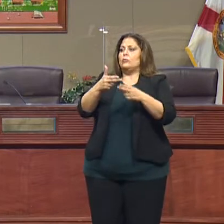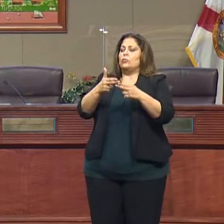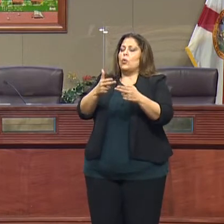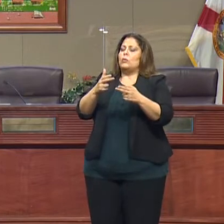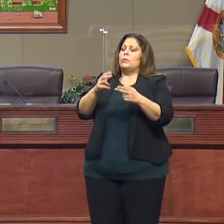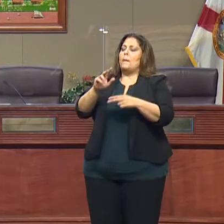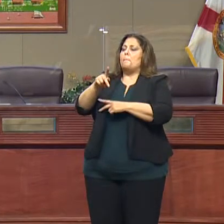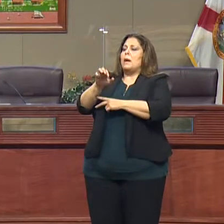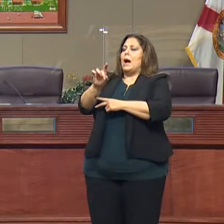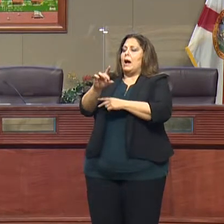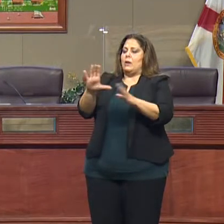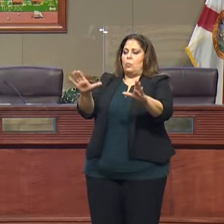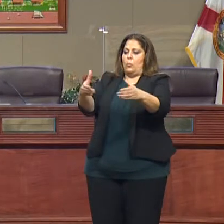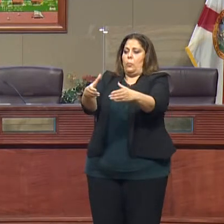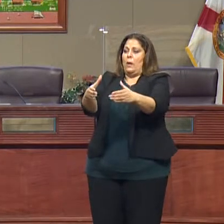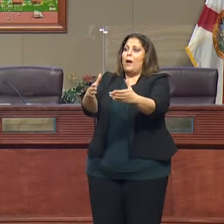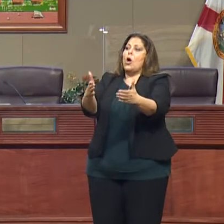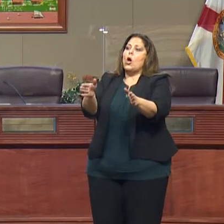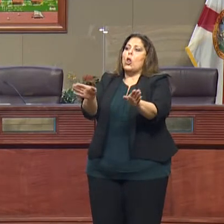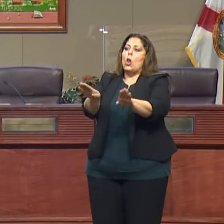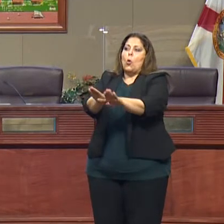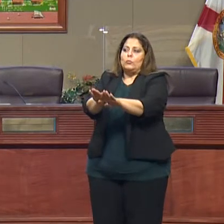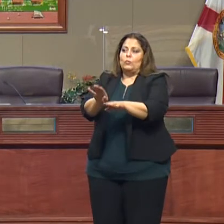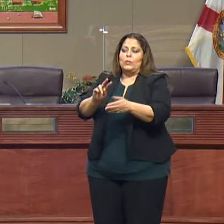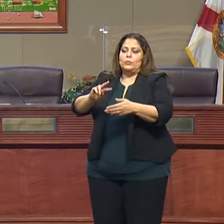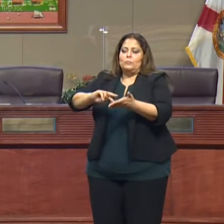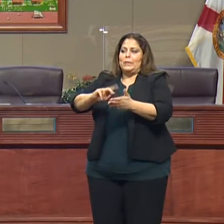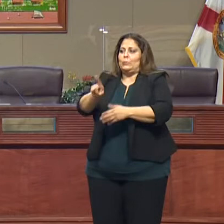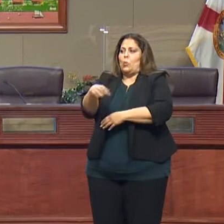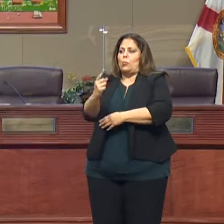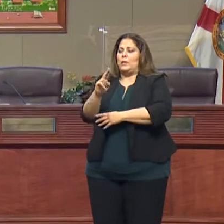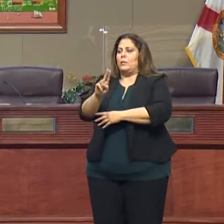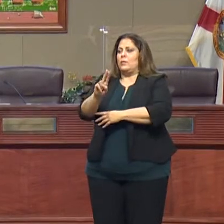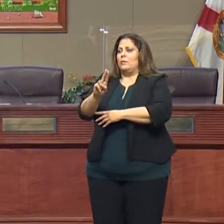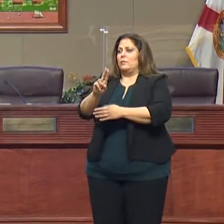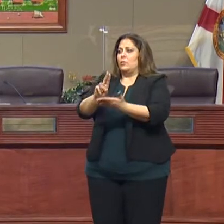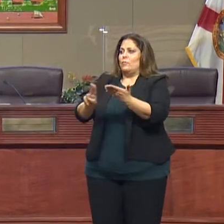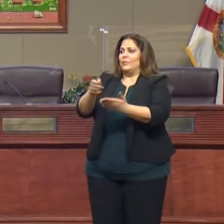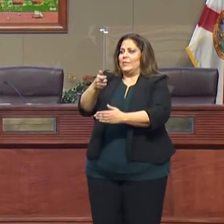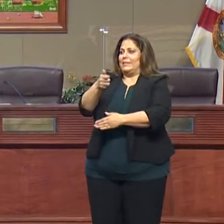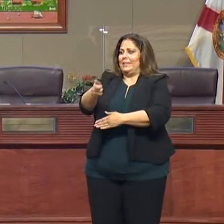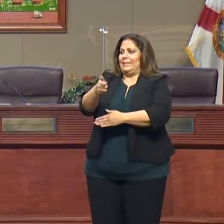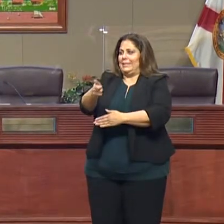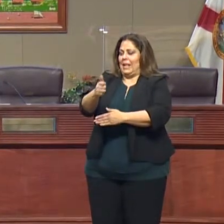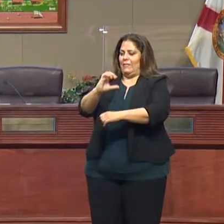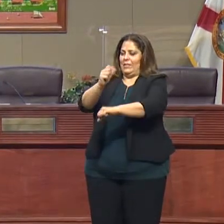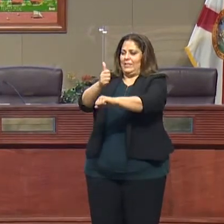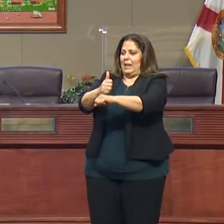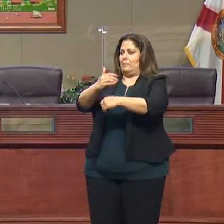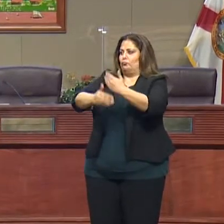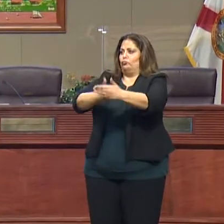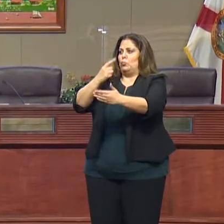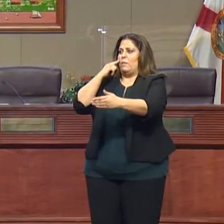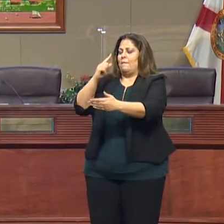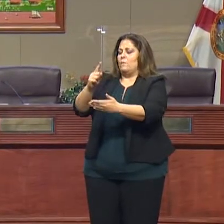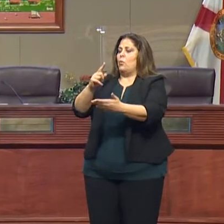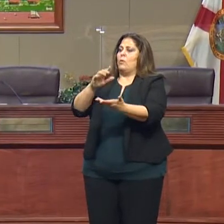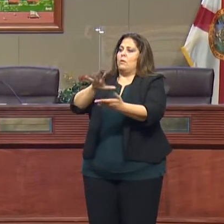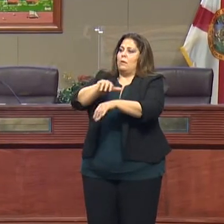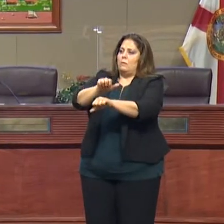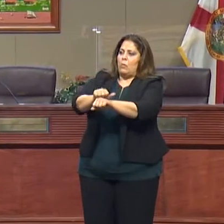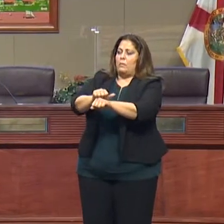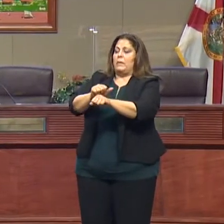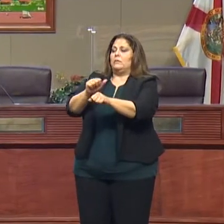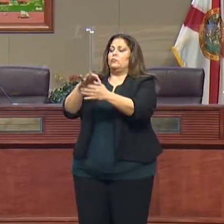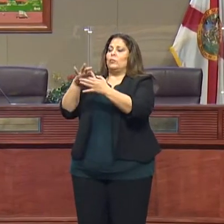and the university is working to make appointments for the students or staff there.